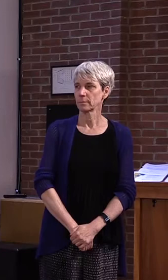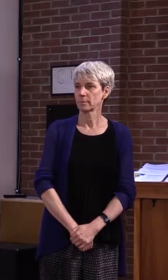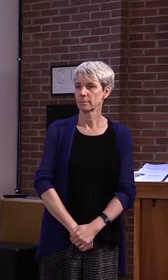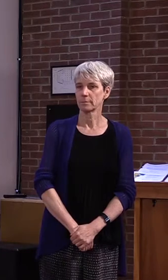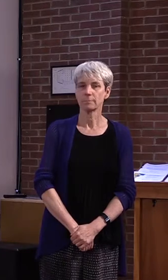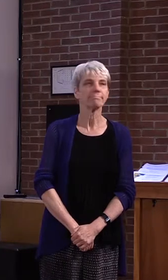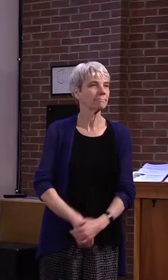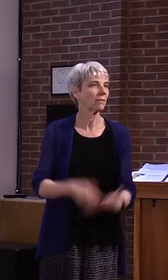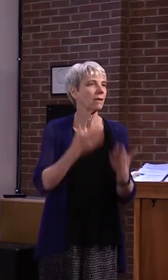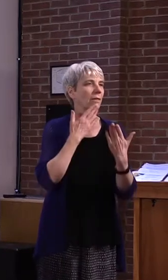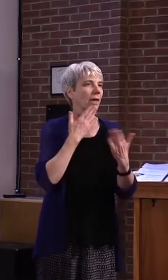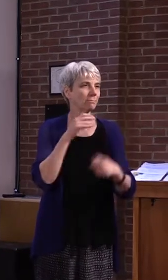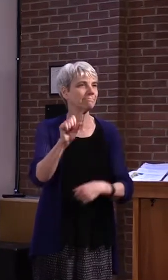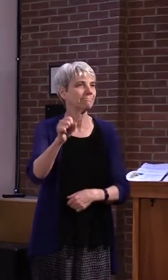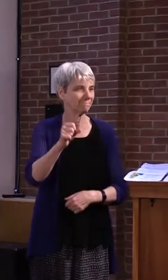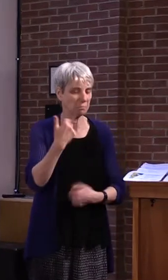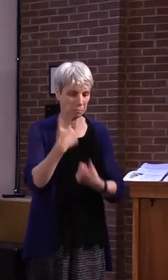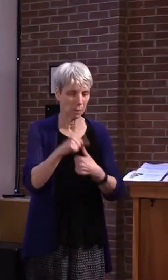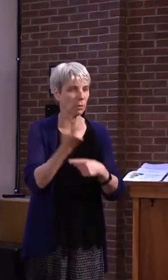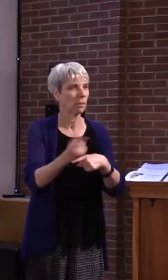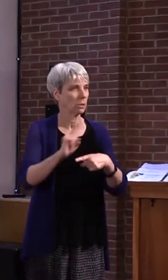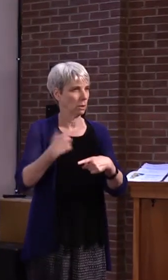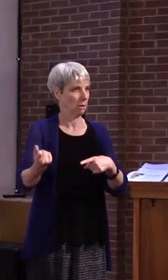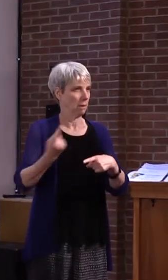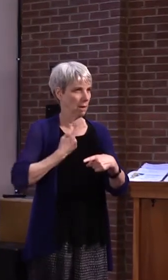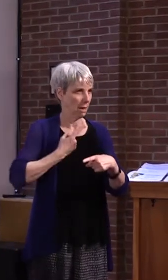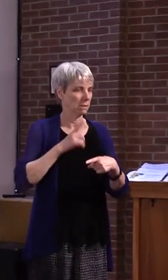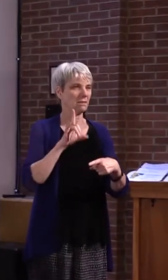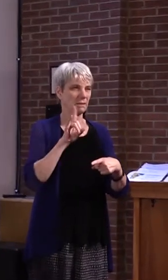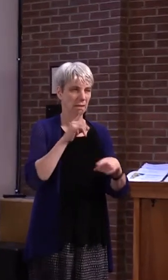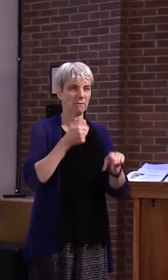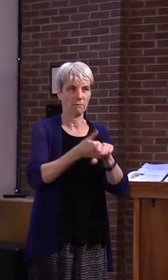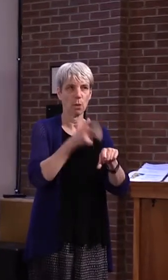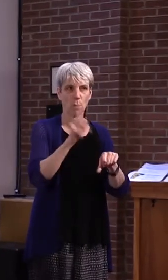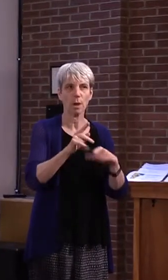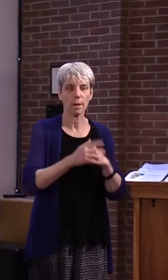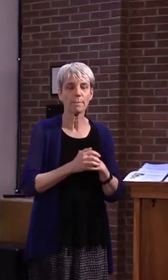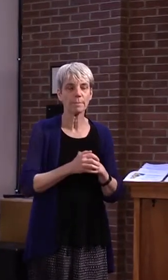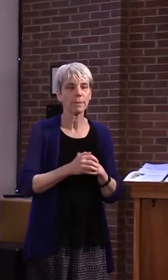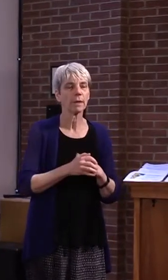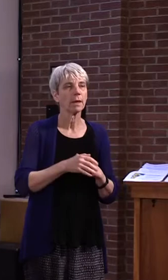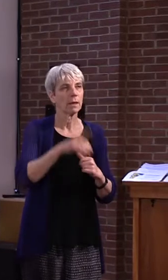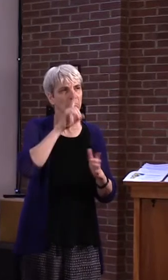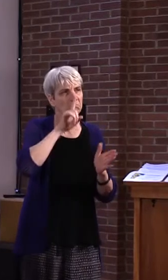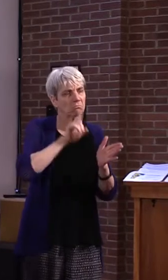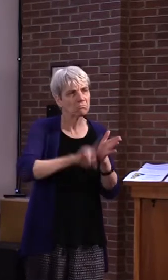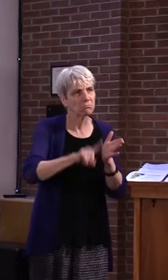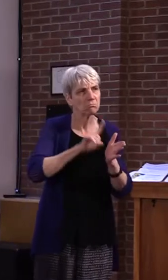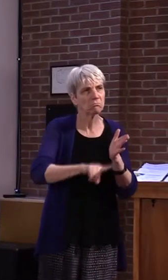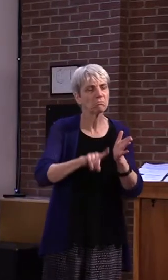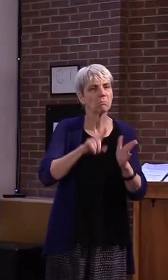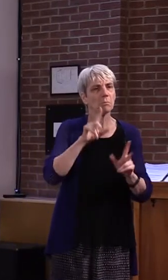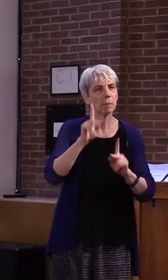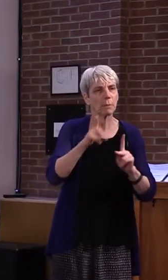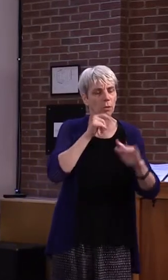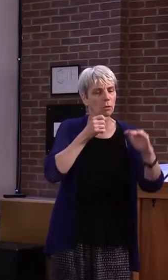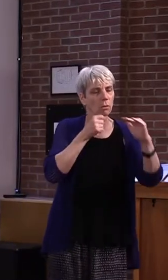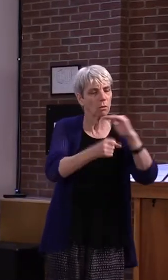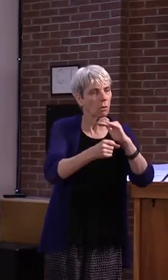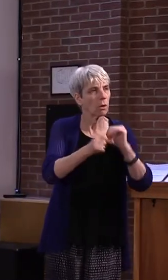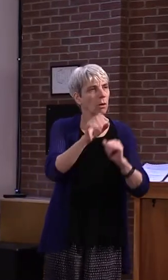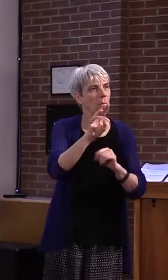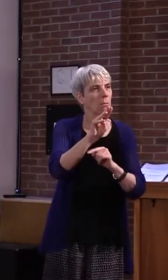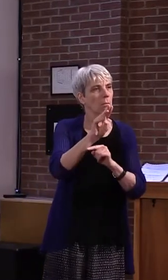Thanks, Greg. I followed up on your questions from last week, including sort of the presumed behavior of motel guests, including complaints